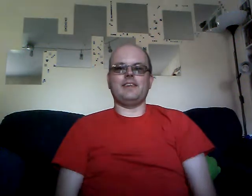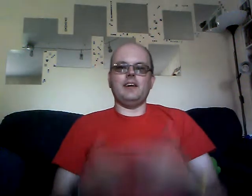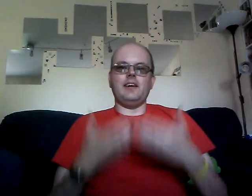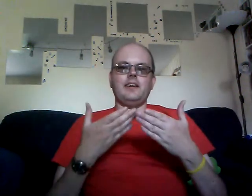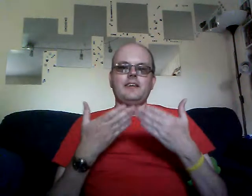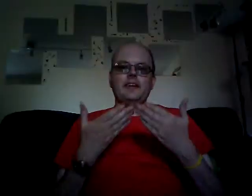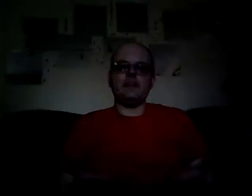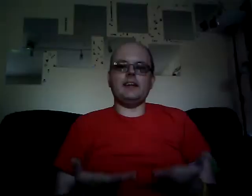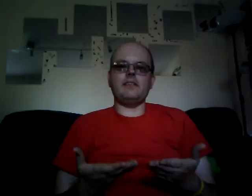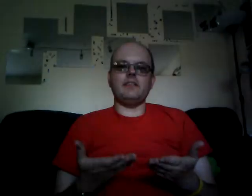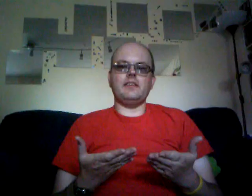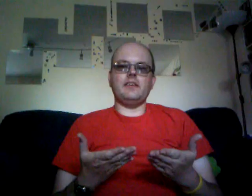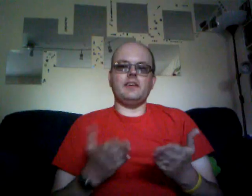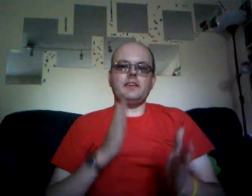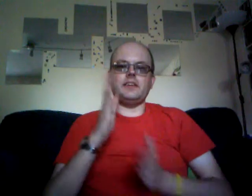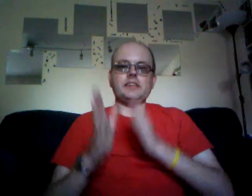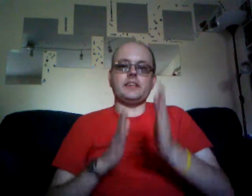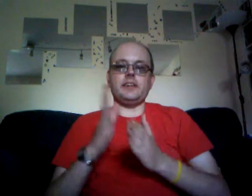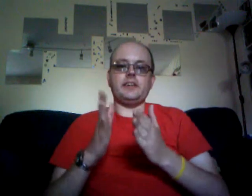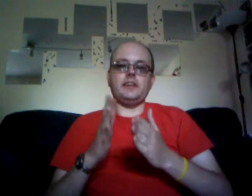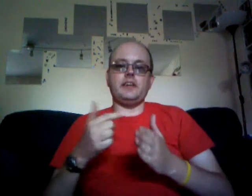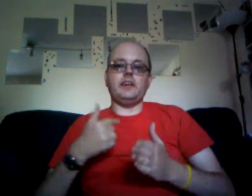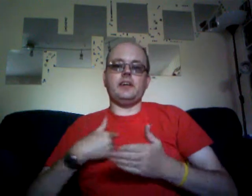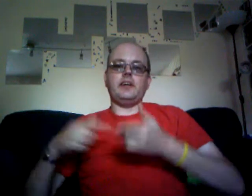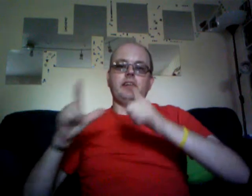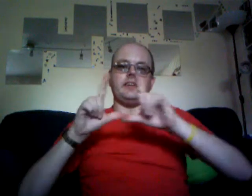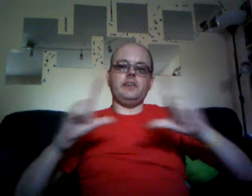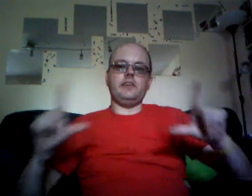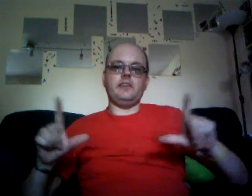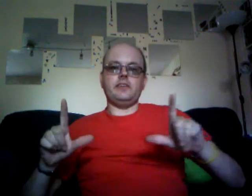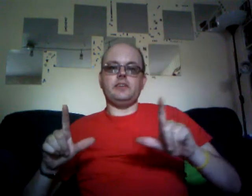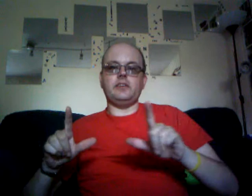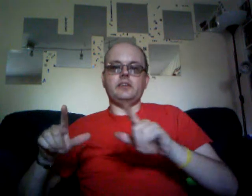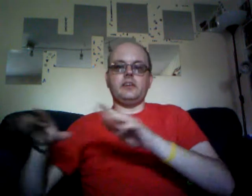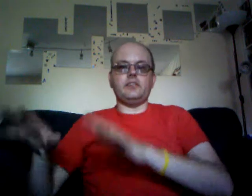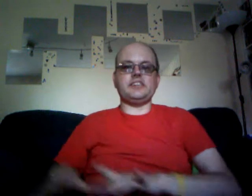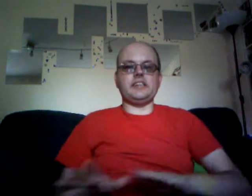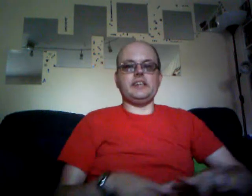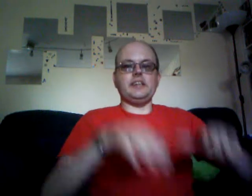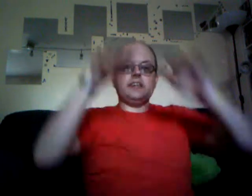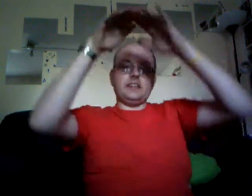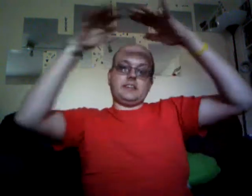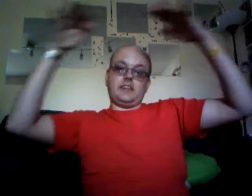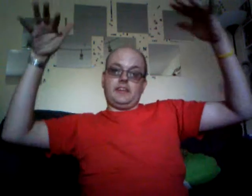Okay, now we're going to sign, I the Lord of Sea and Sky.